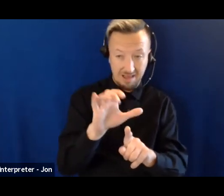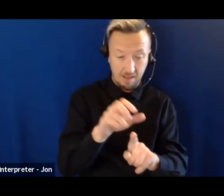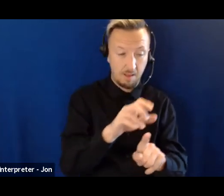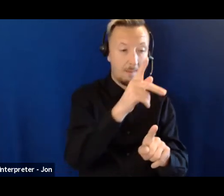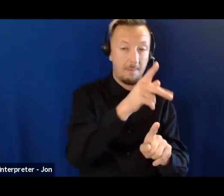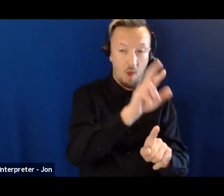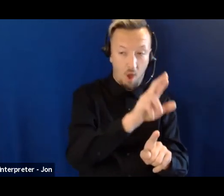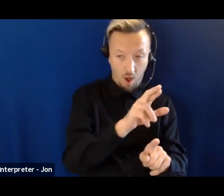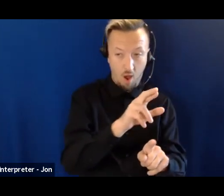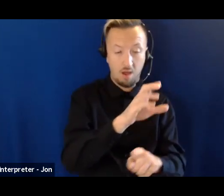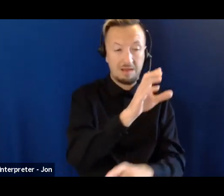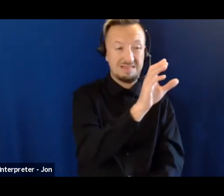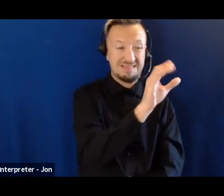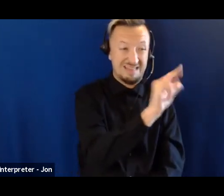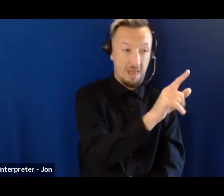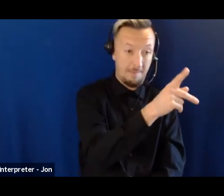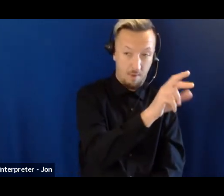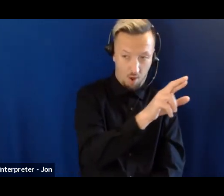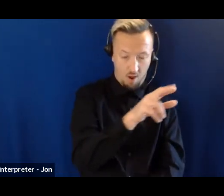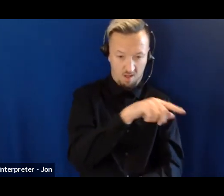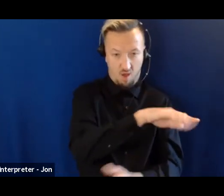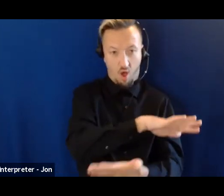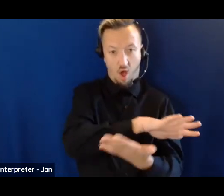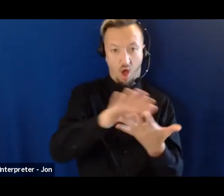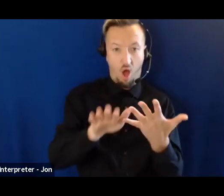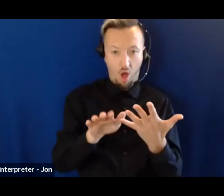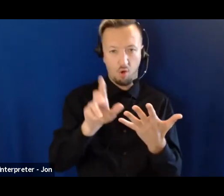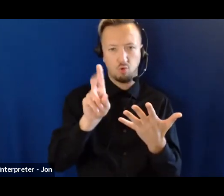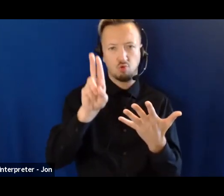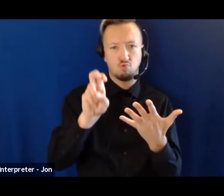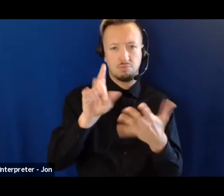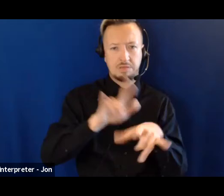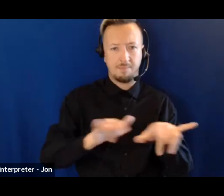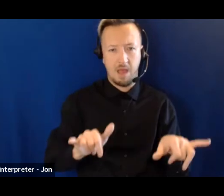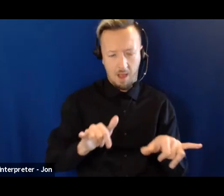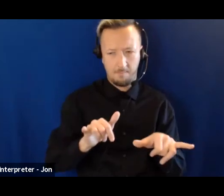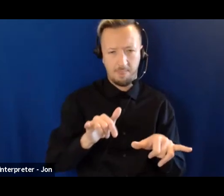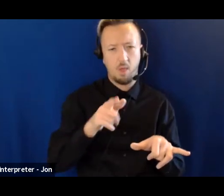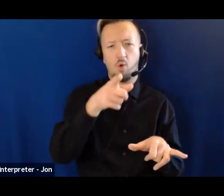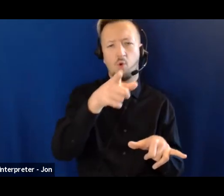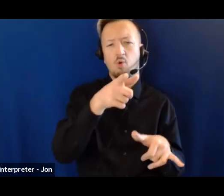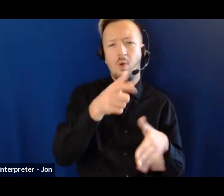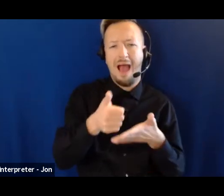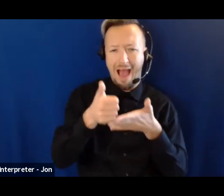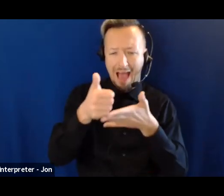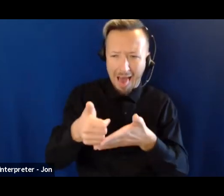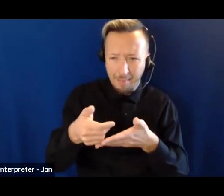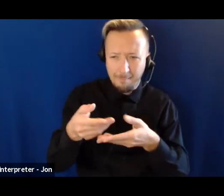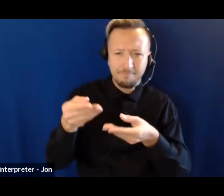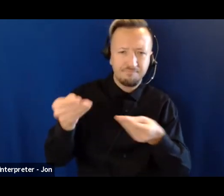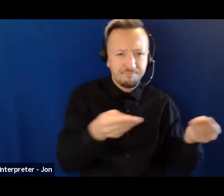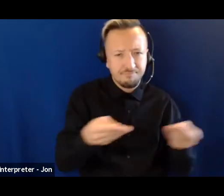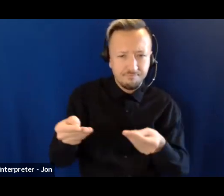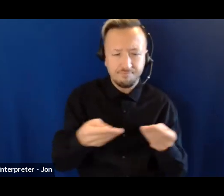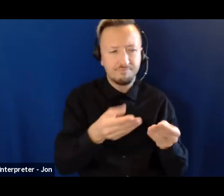PPR and the SIL PPRs are due at the same time, what have you done to help facilitating getting the information from the